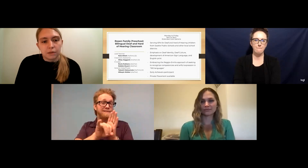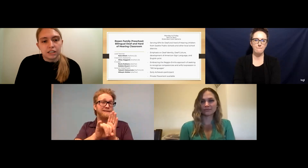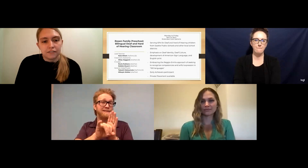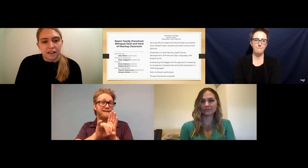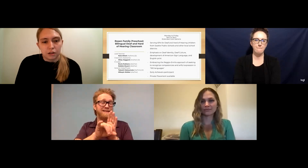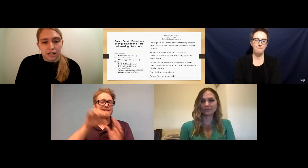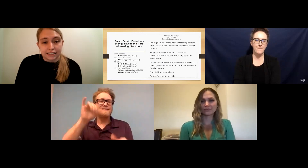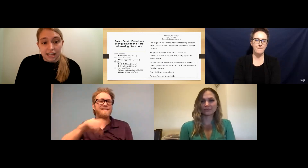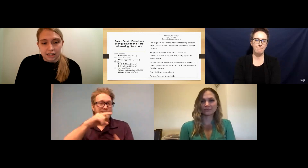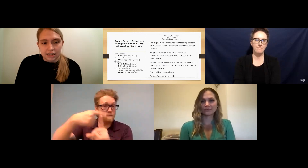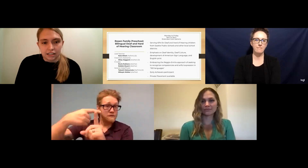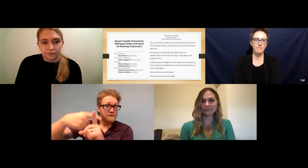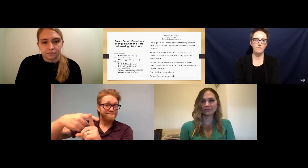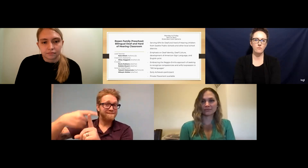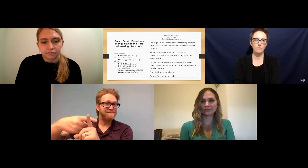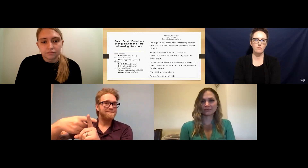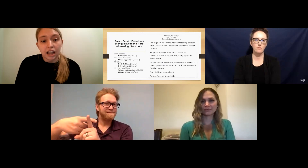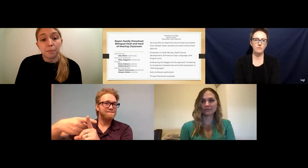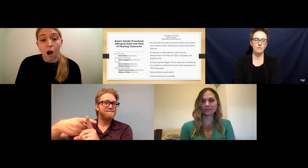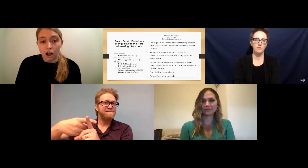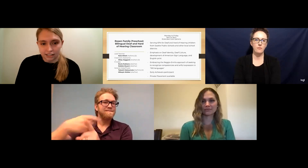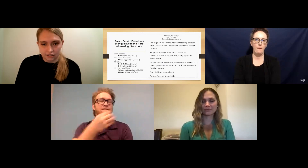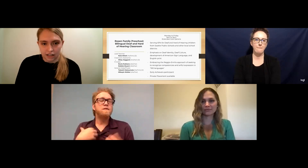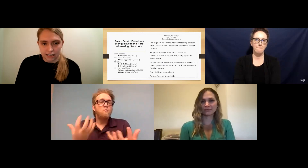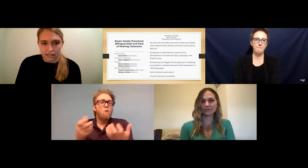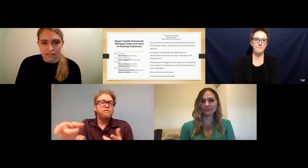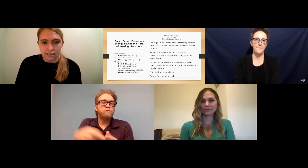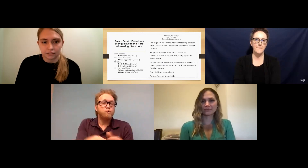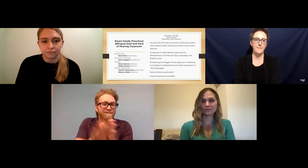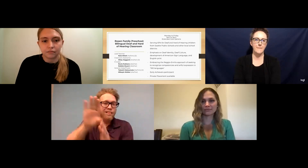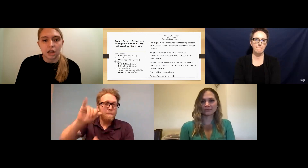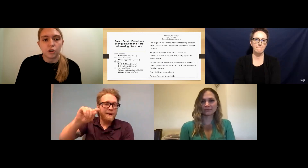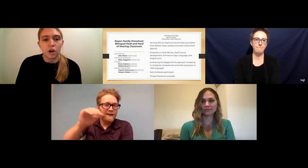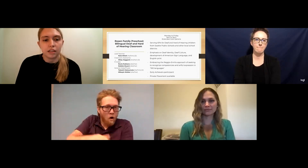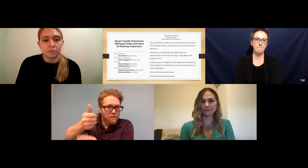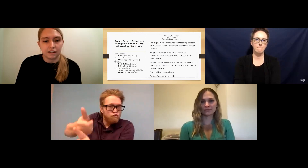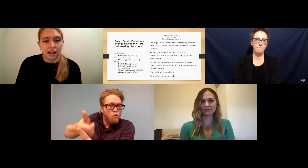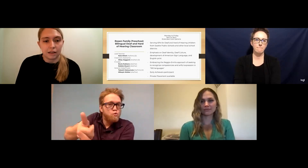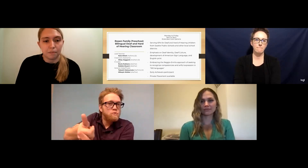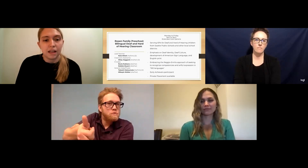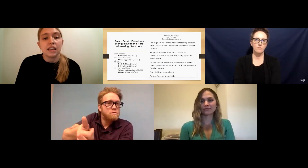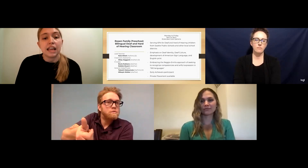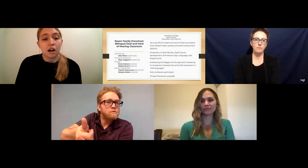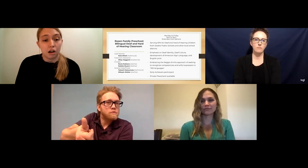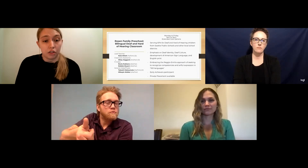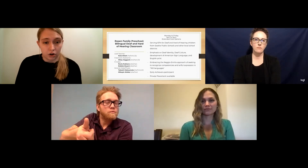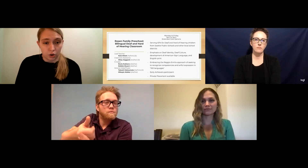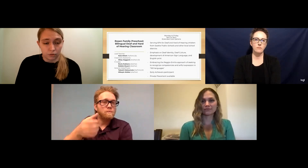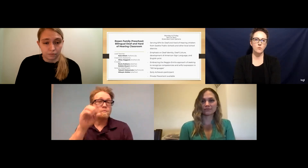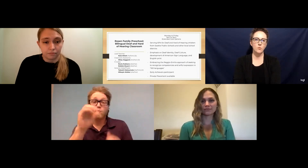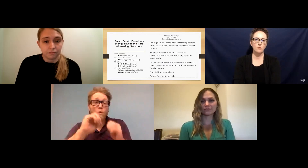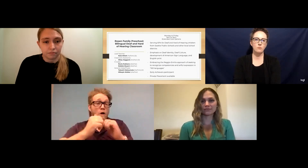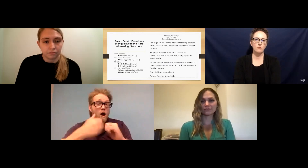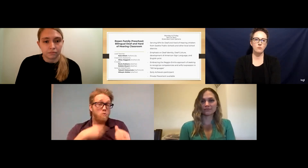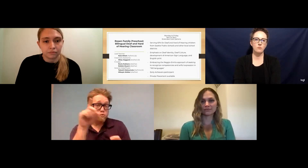are able to develop an identity, a positive identity. And we want them to develop it on their